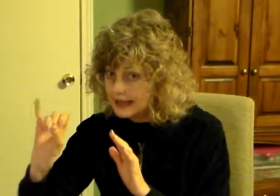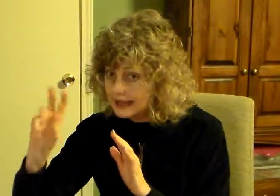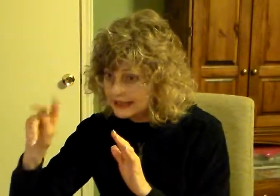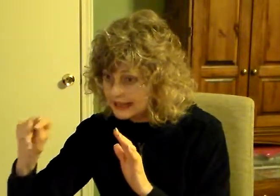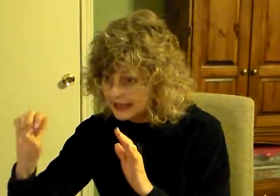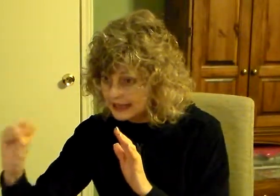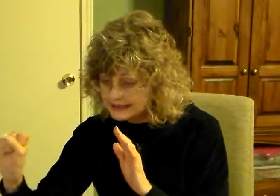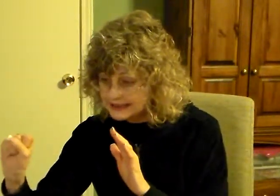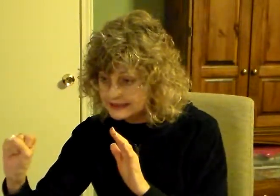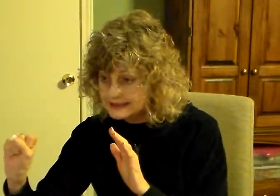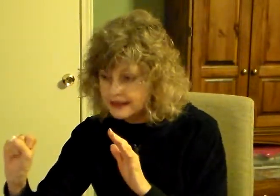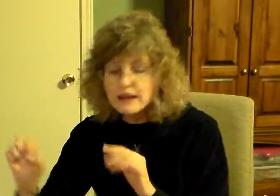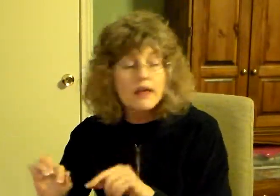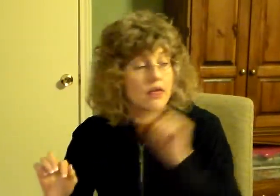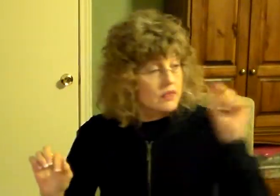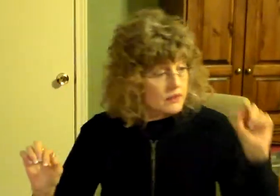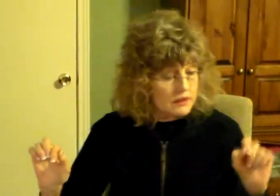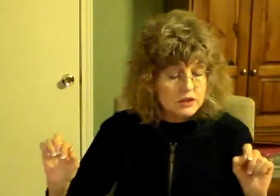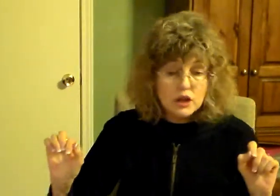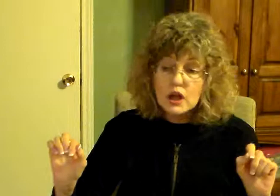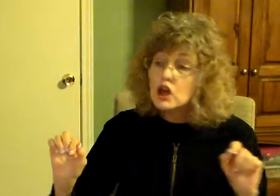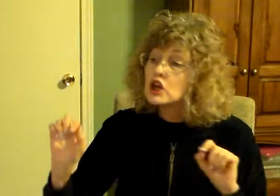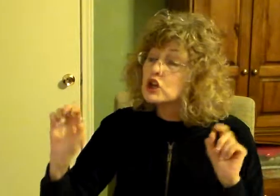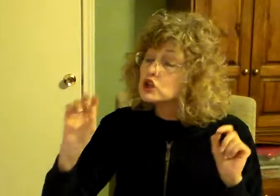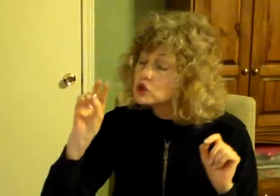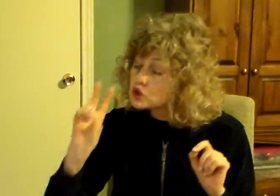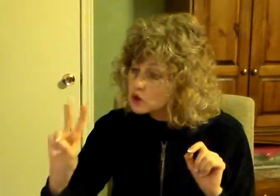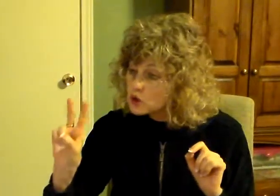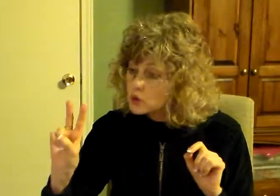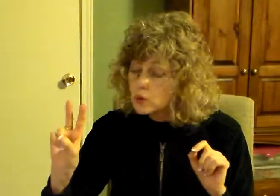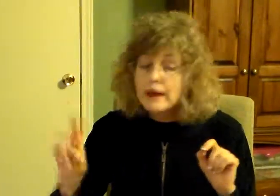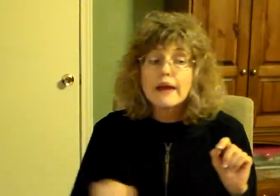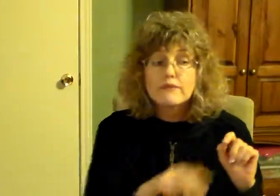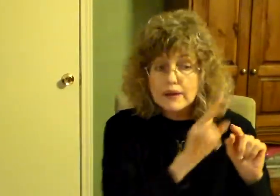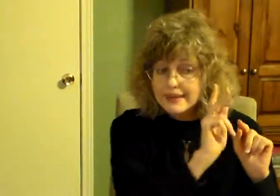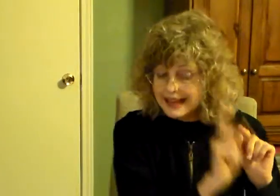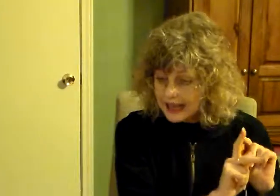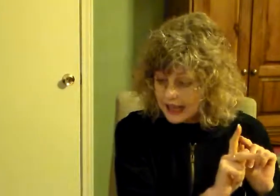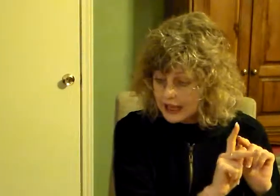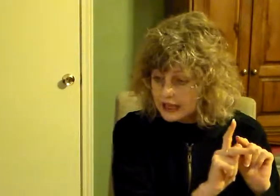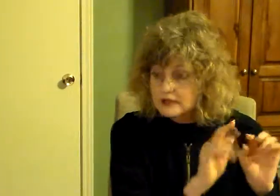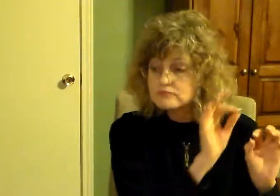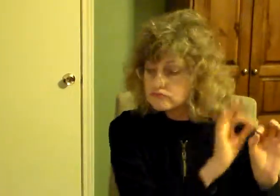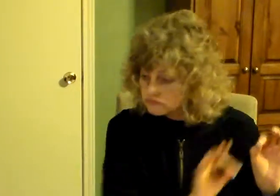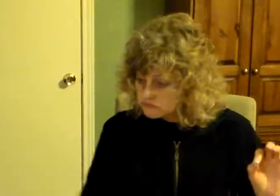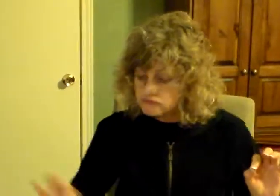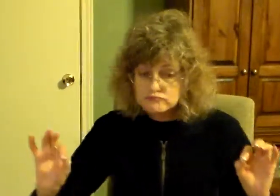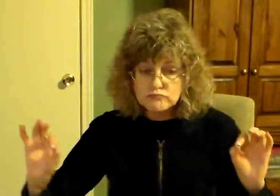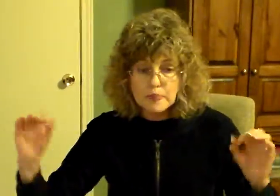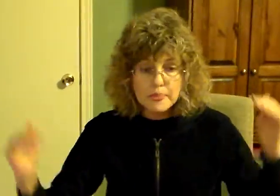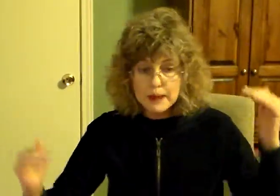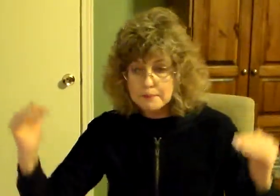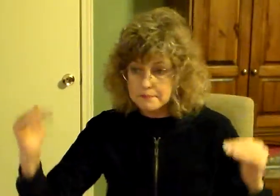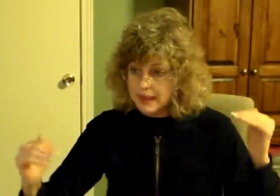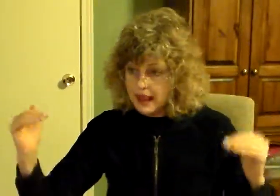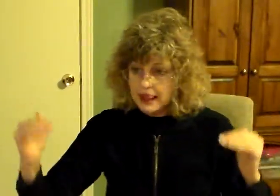and then I put on the other side 2 in front of the K to balance the potassiums on both sides. Elements combine to form